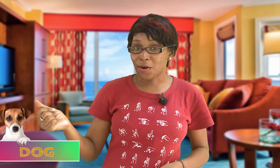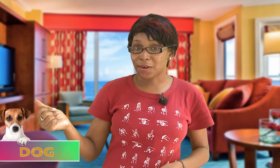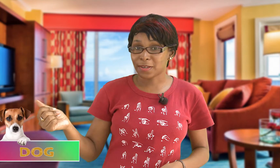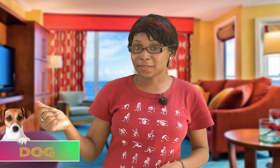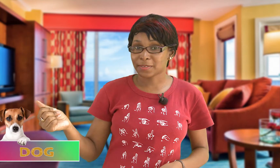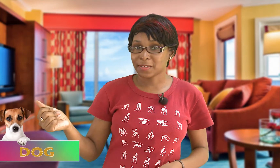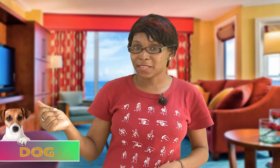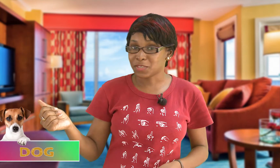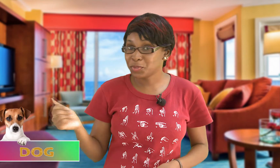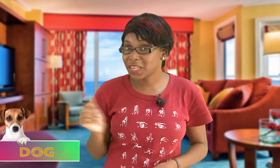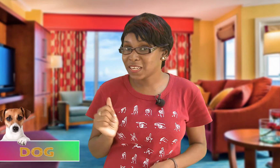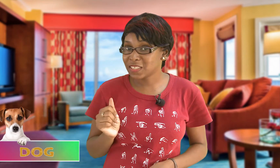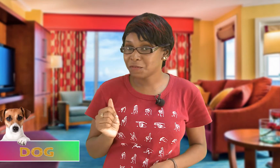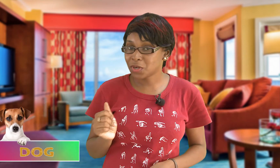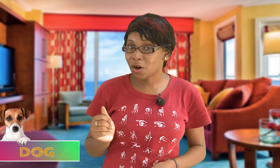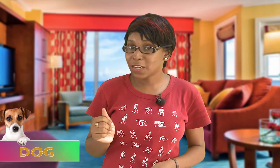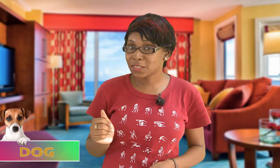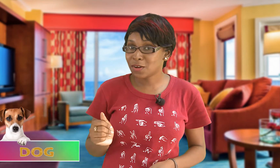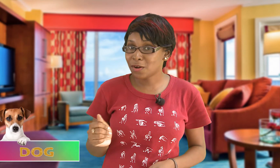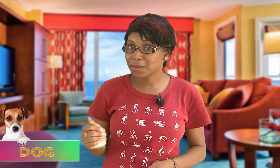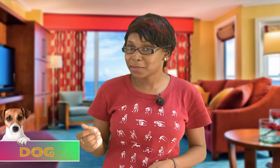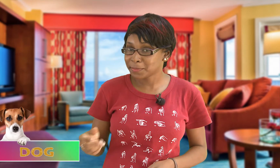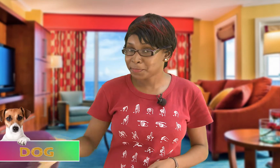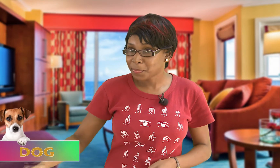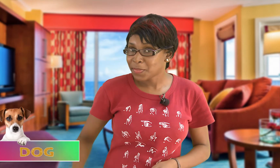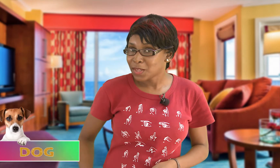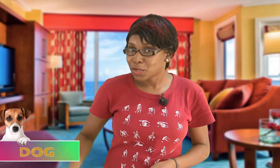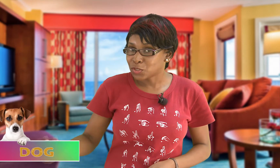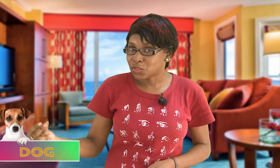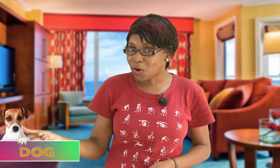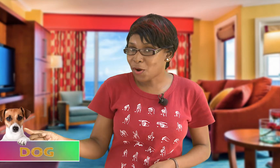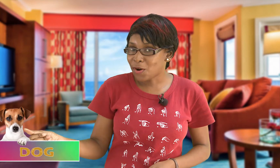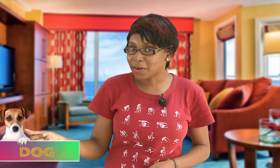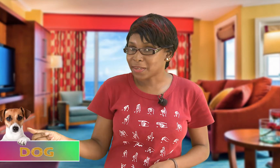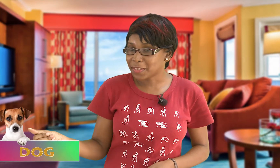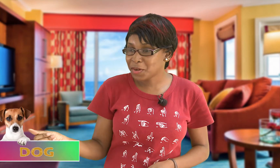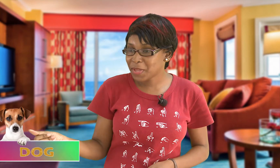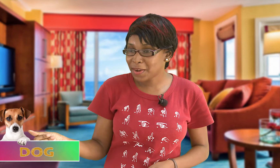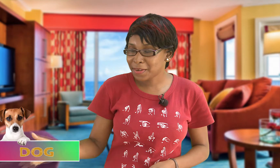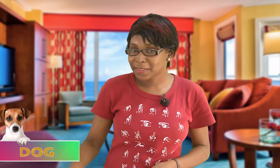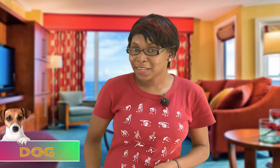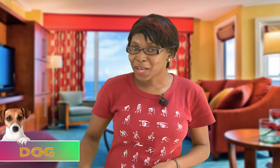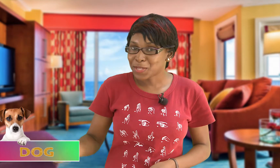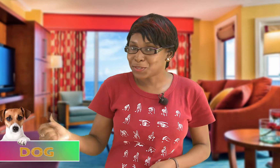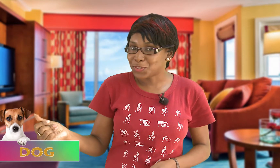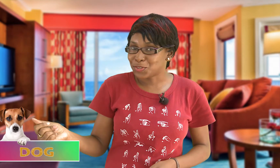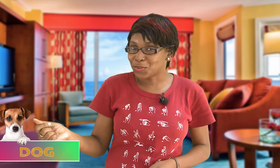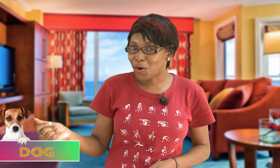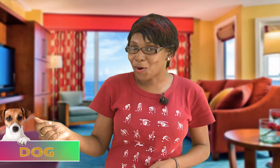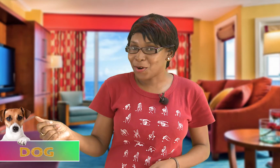Dog. Let's pretend as if we're calling the dog. Dog. Come here. Dog.